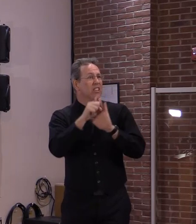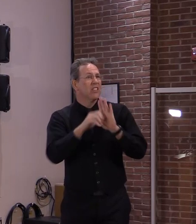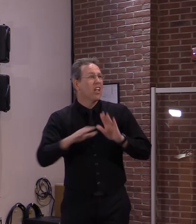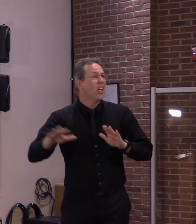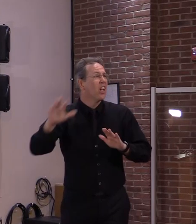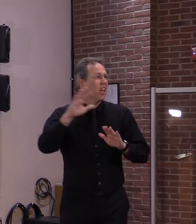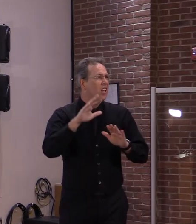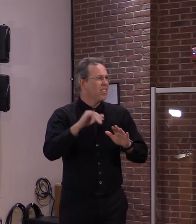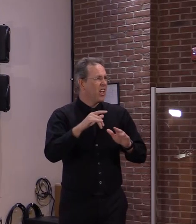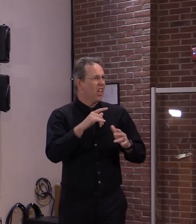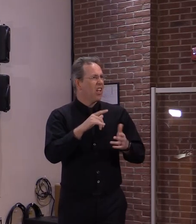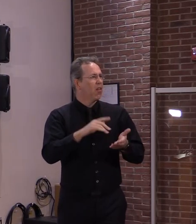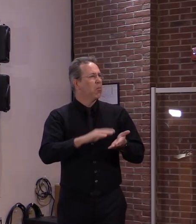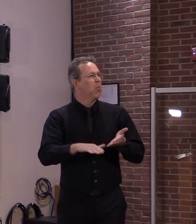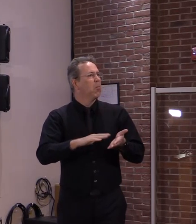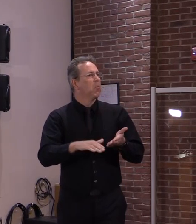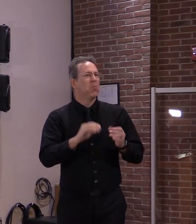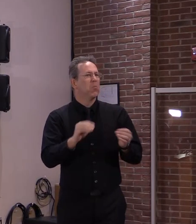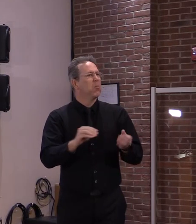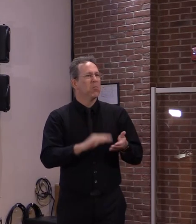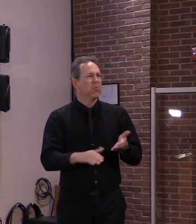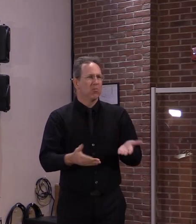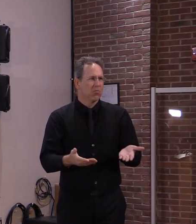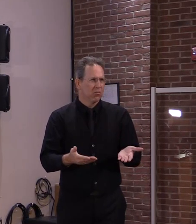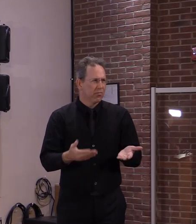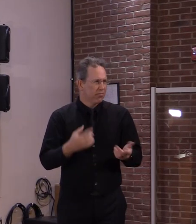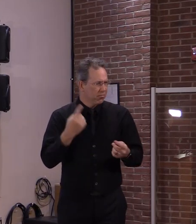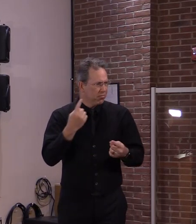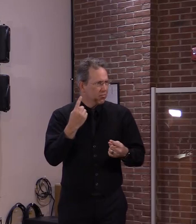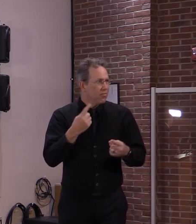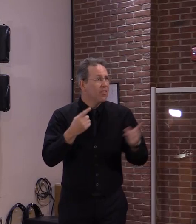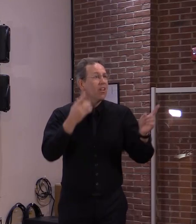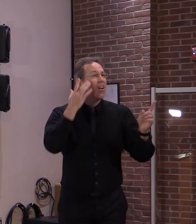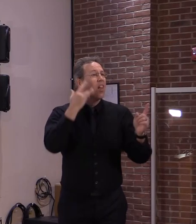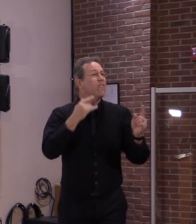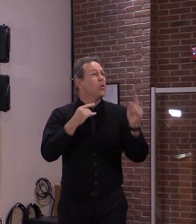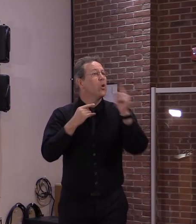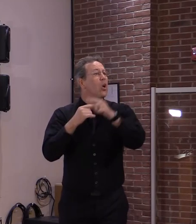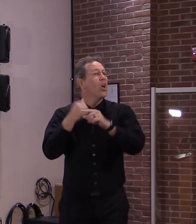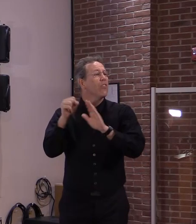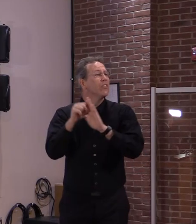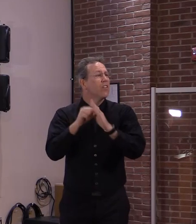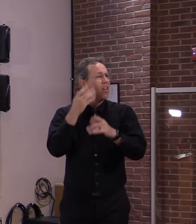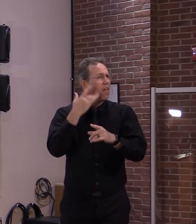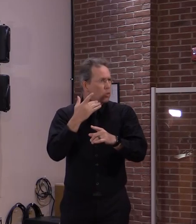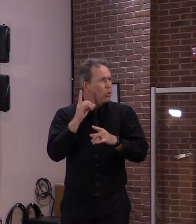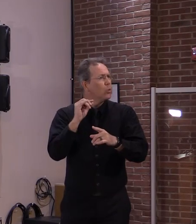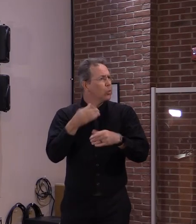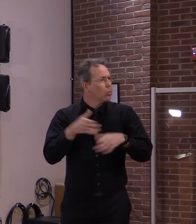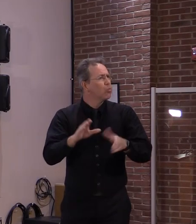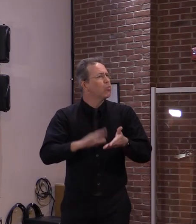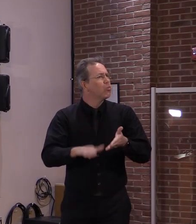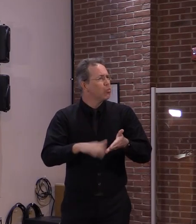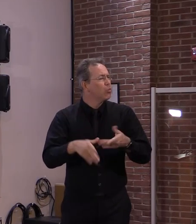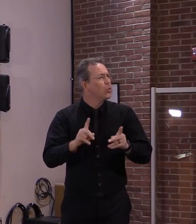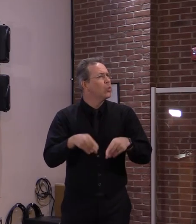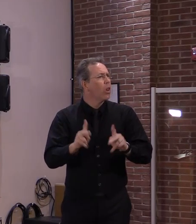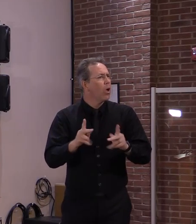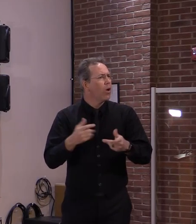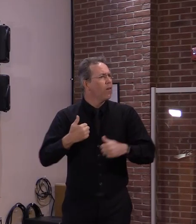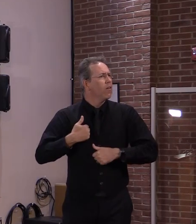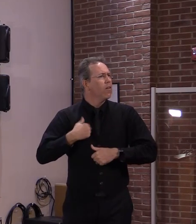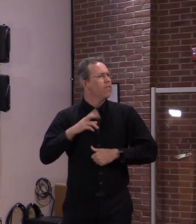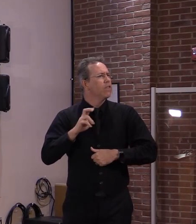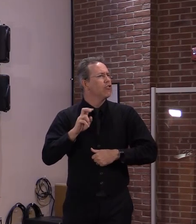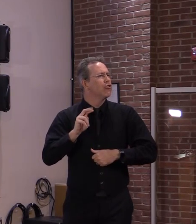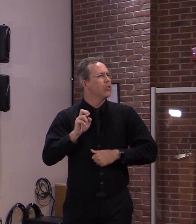benefits. See, California is one of those. I'm not sure many Vermonters would probably agree that that's the state we want to be following.